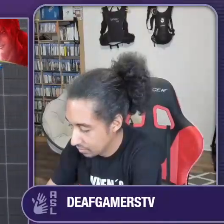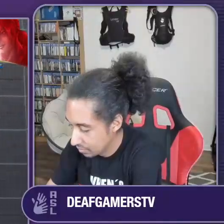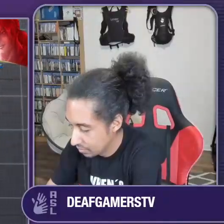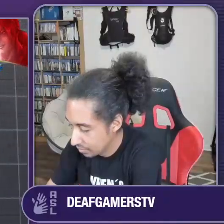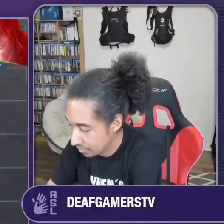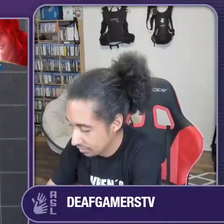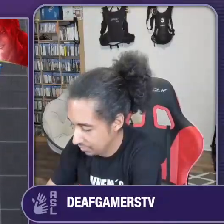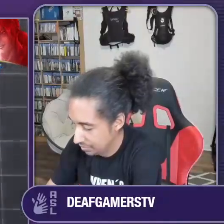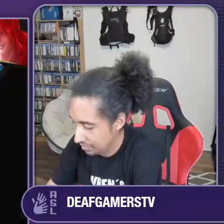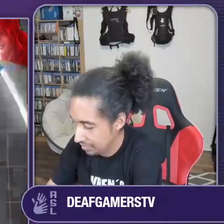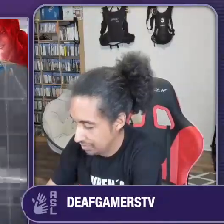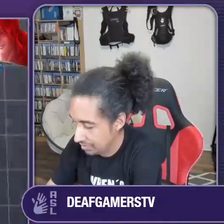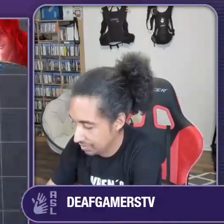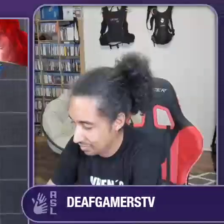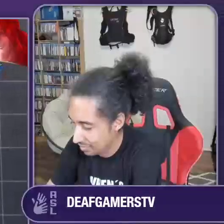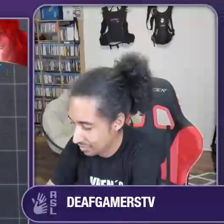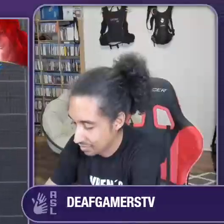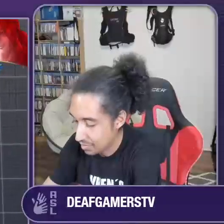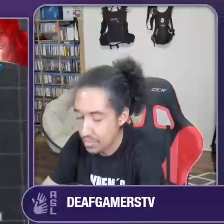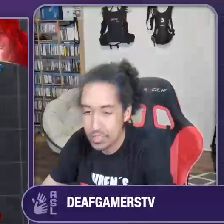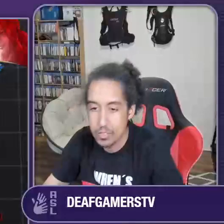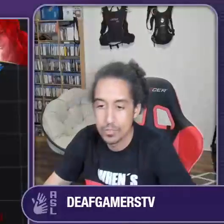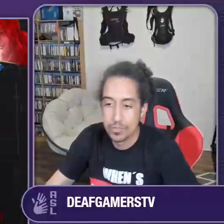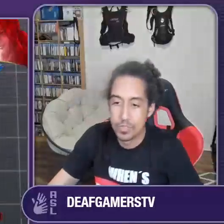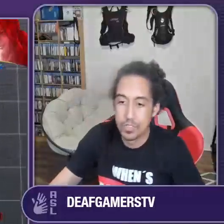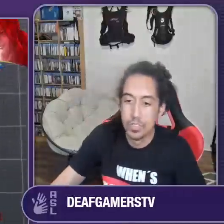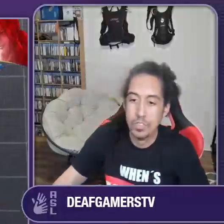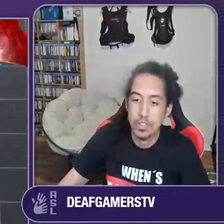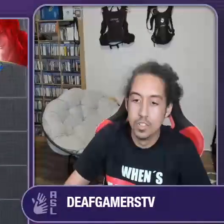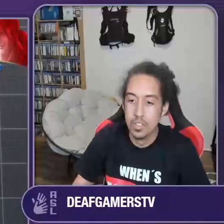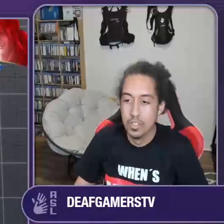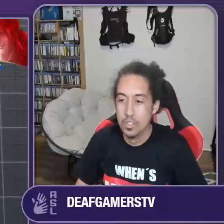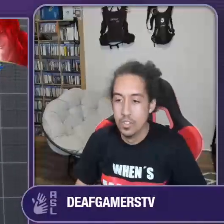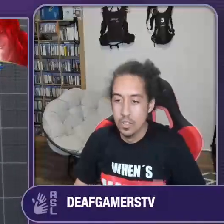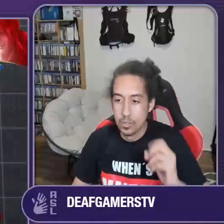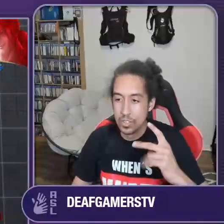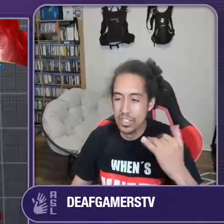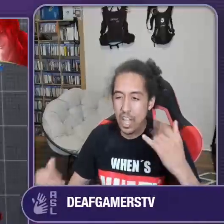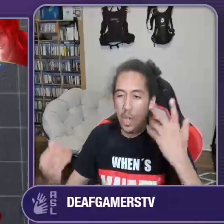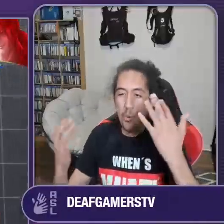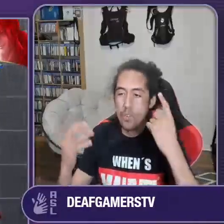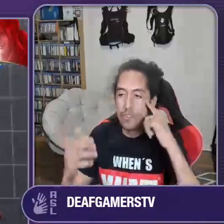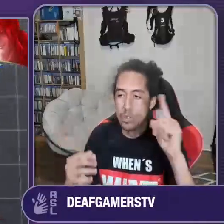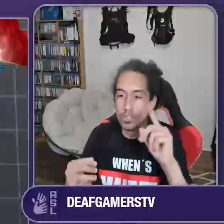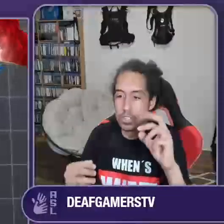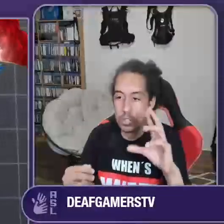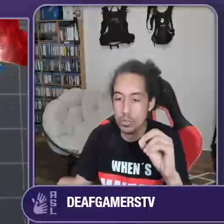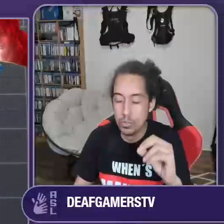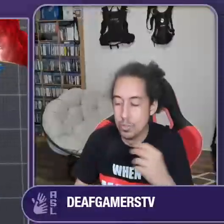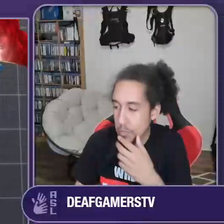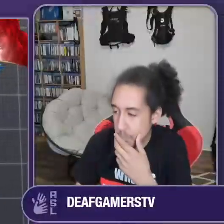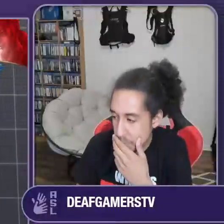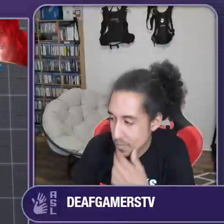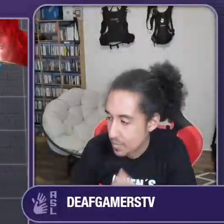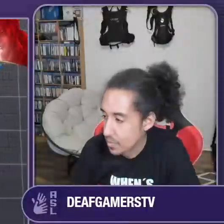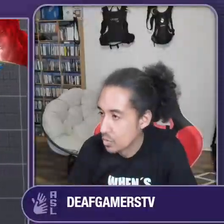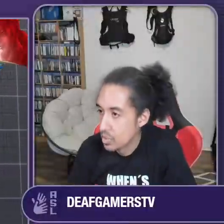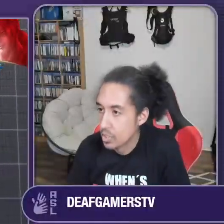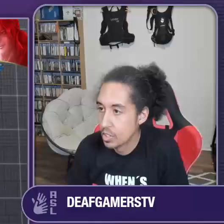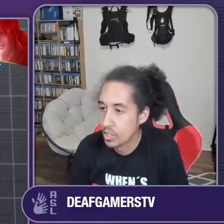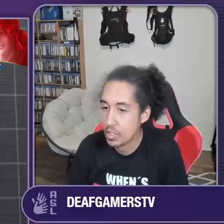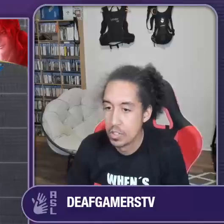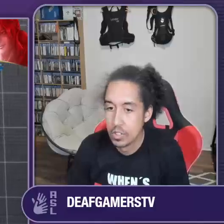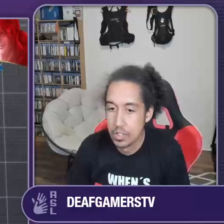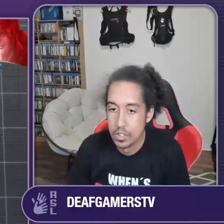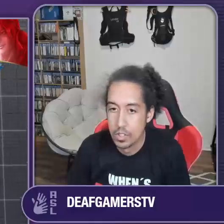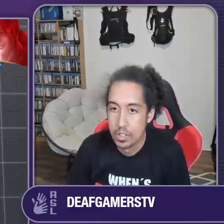have V-trigger for activation. Is probably going to save it until this moment here. Uses V-shift to get away. No punish on the V-break, and